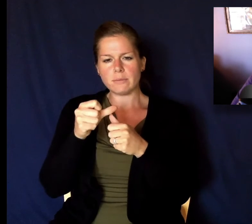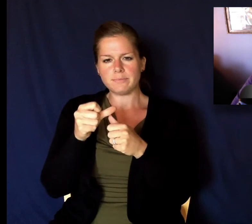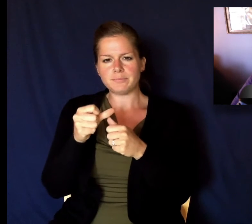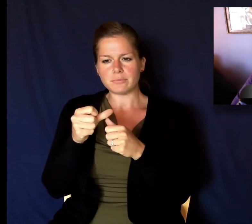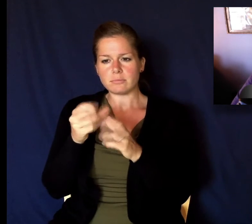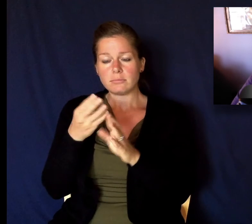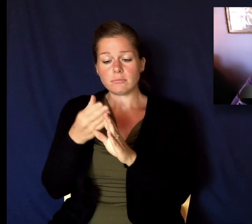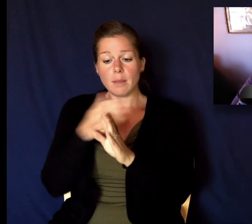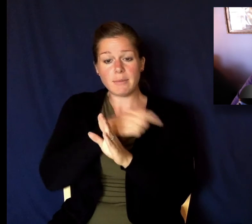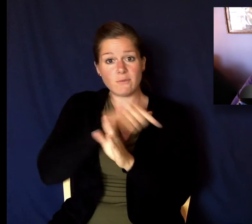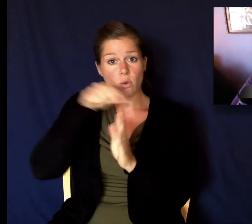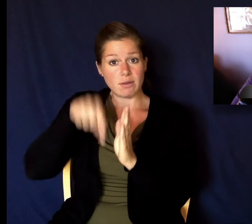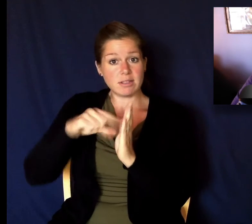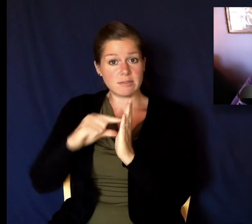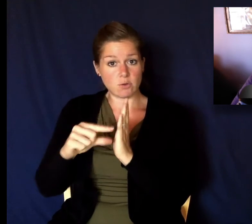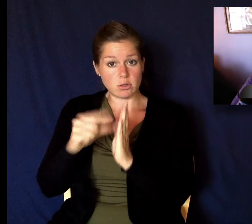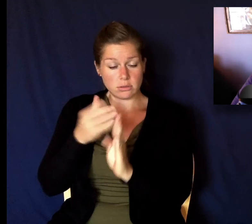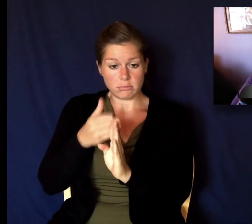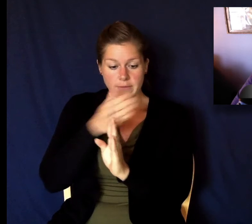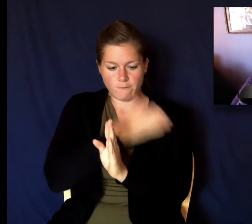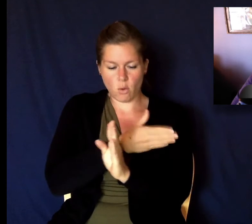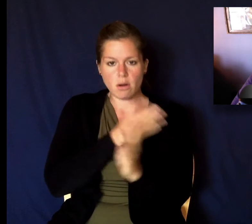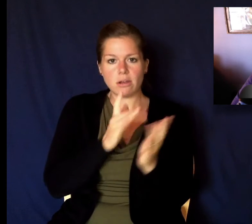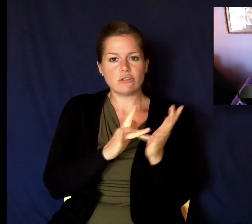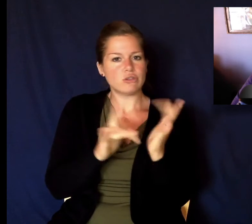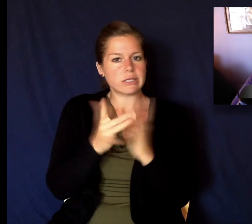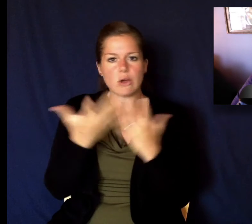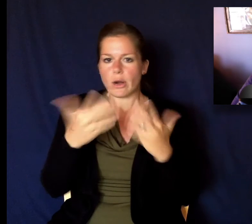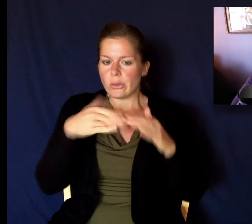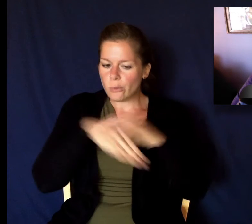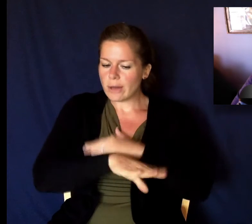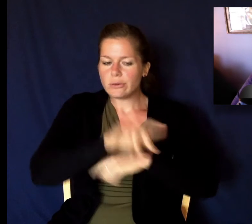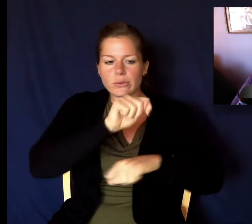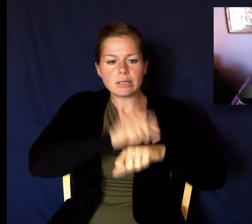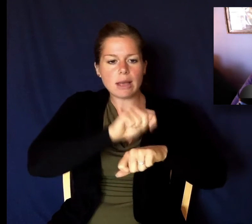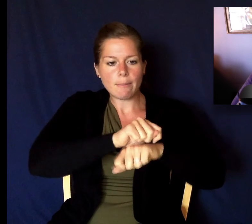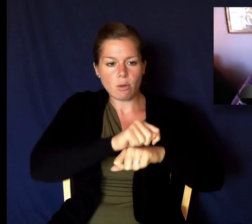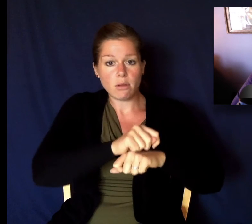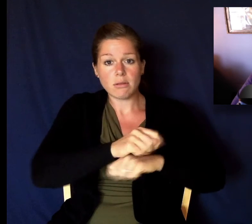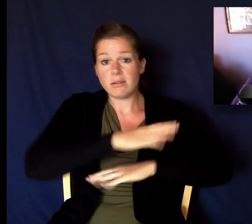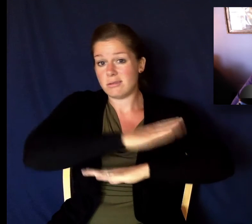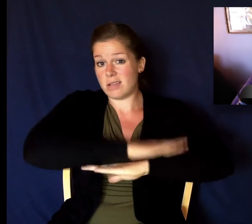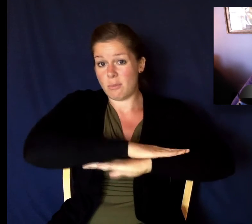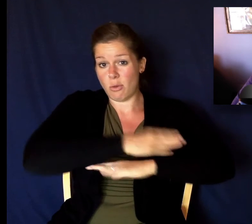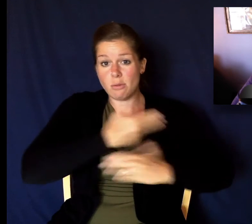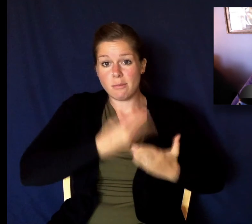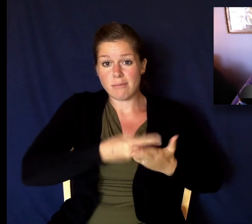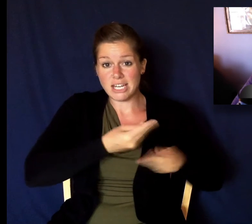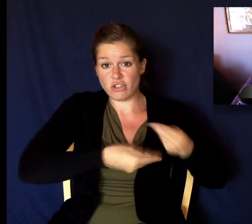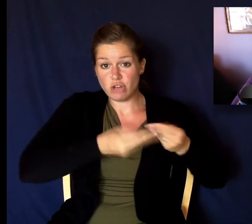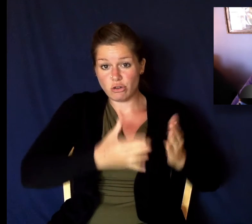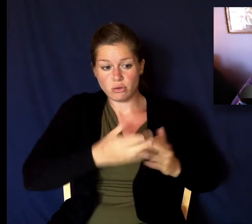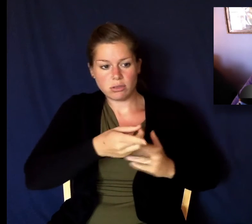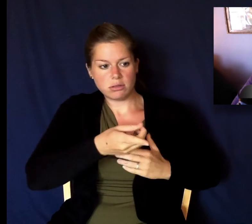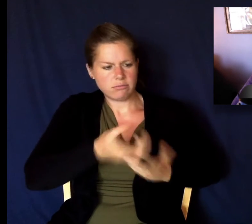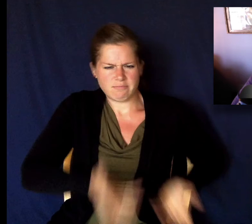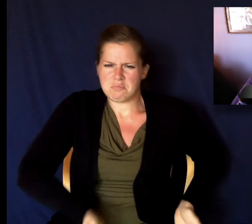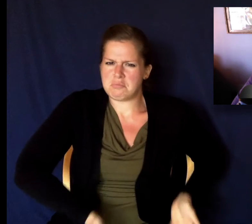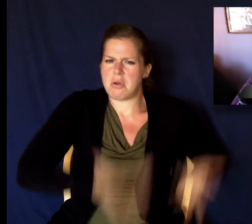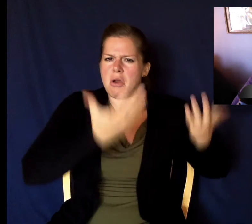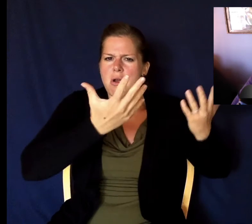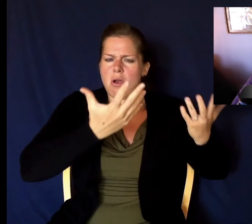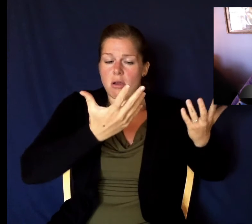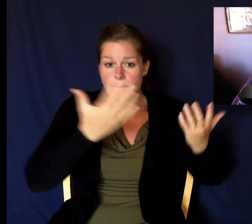overturned the money changers earlier in the week, and now he's calling out